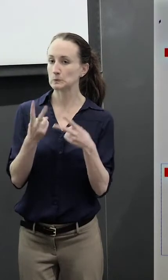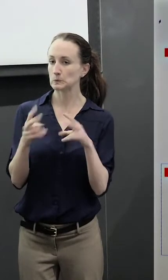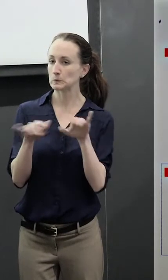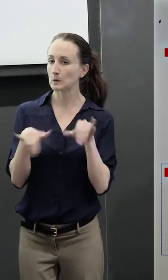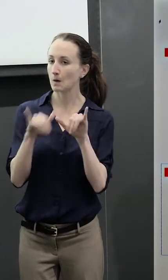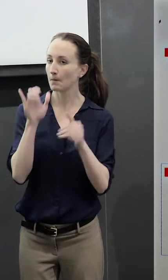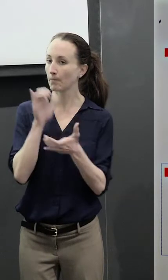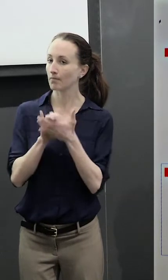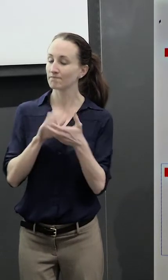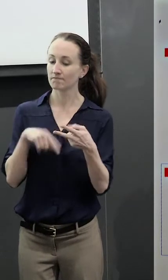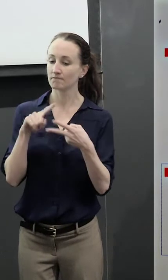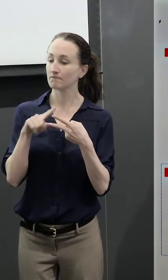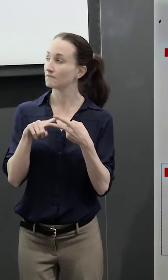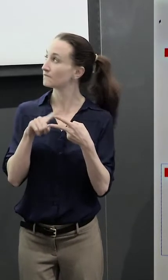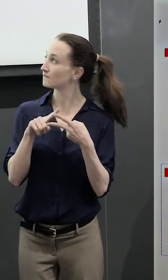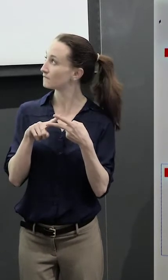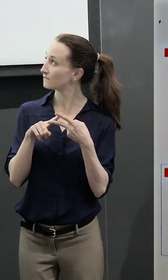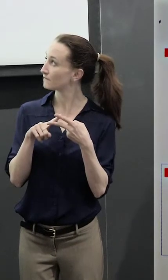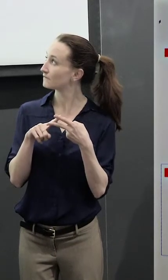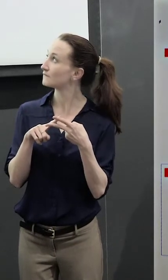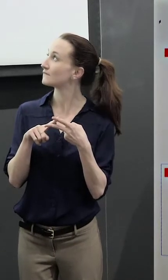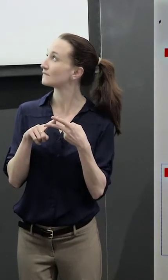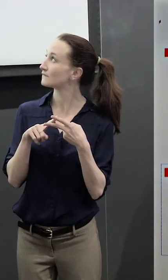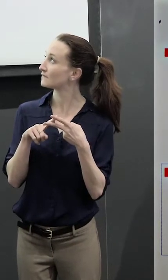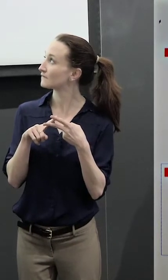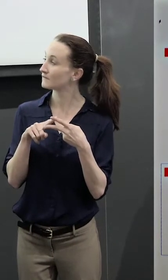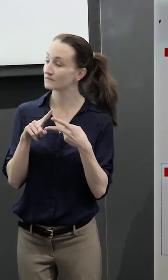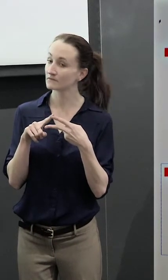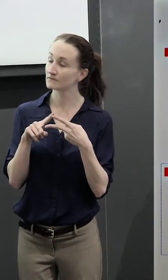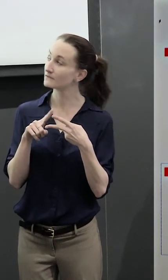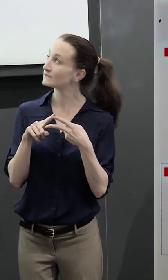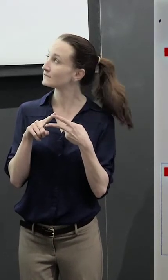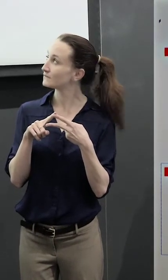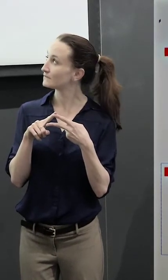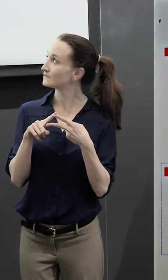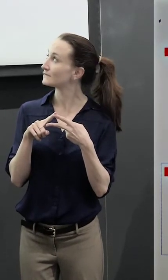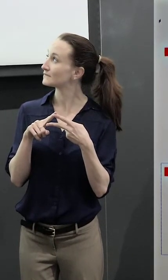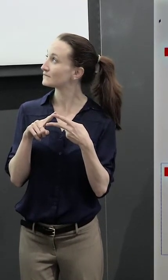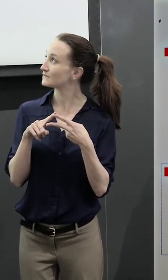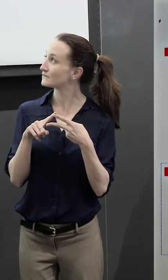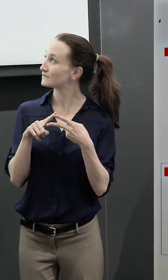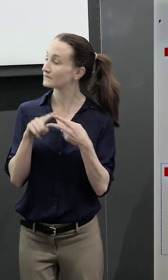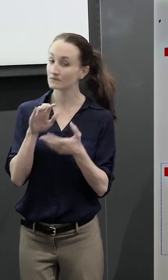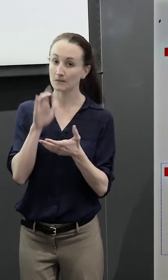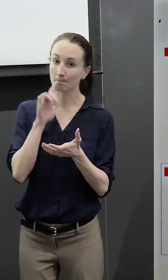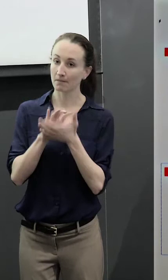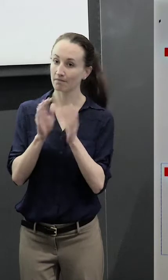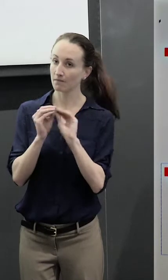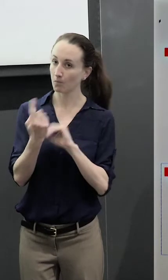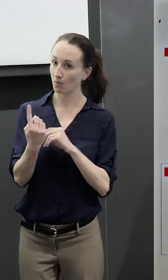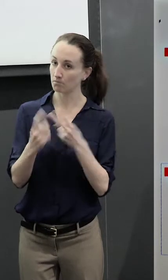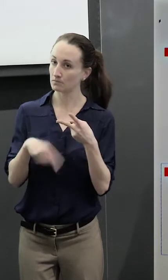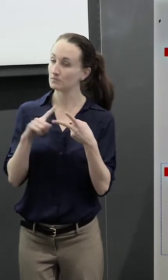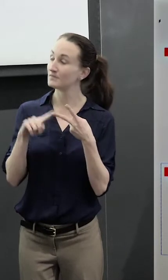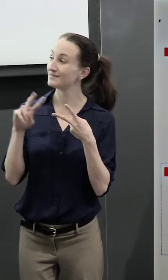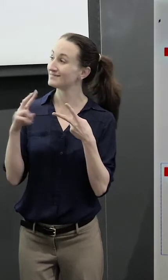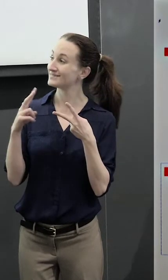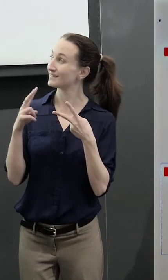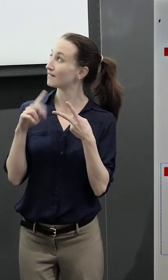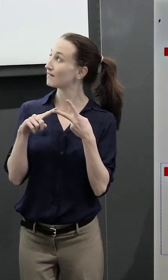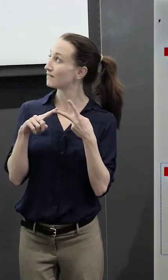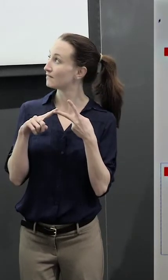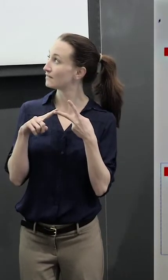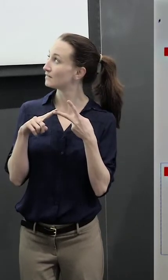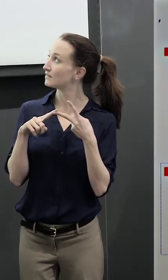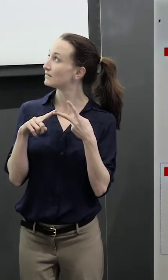that morphosyntactically gestures differ from signs and words in not having a grammar. The second belief is that